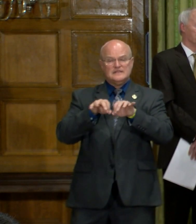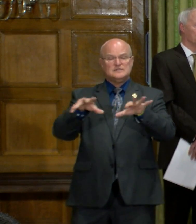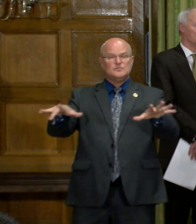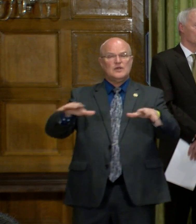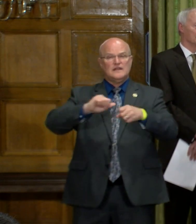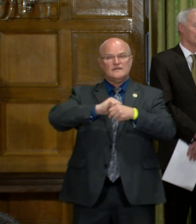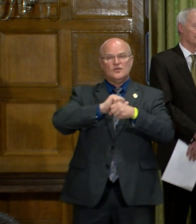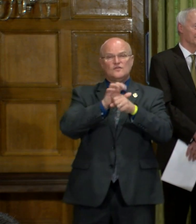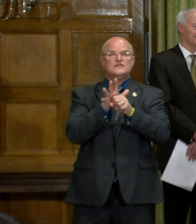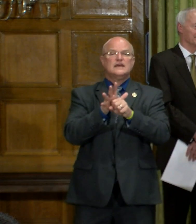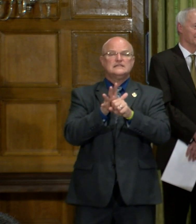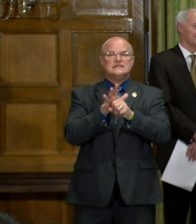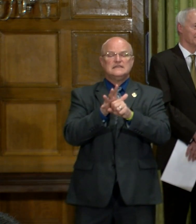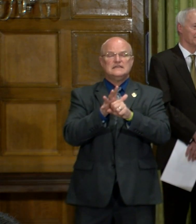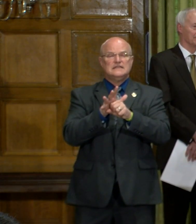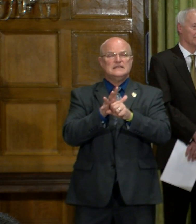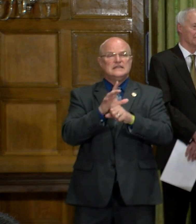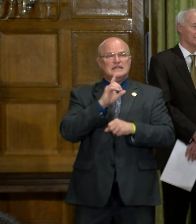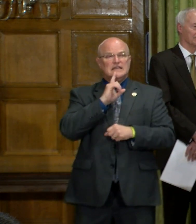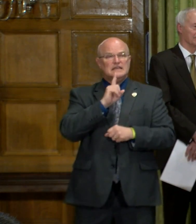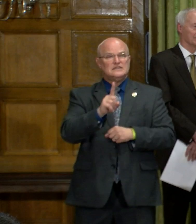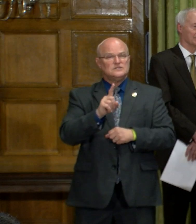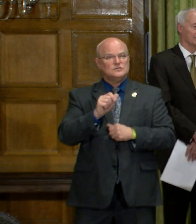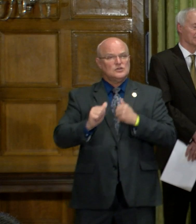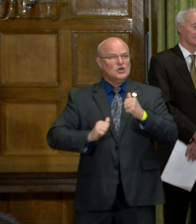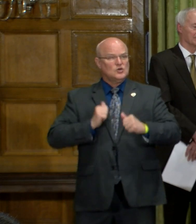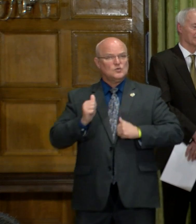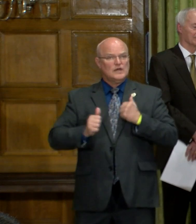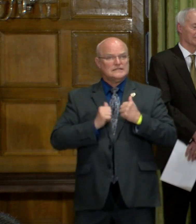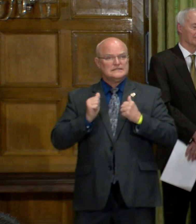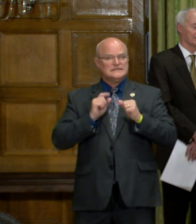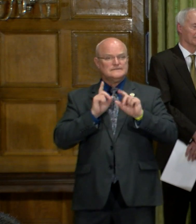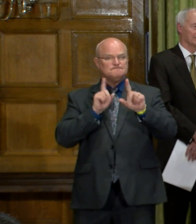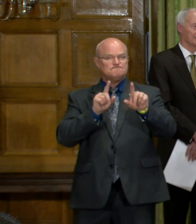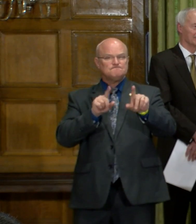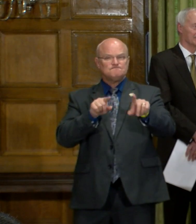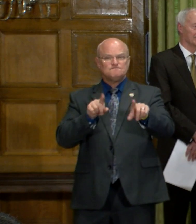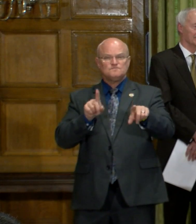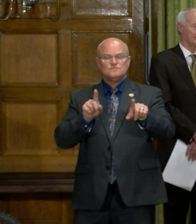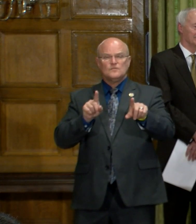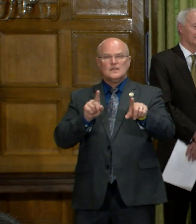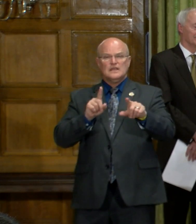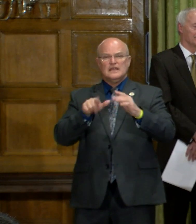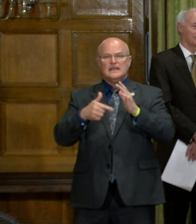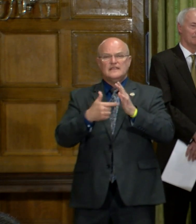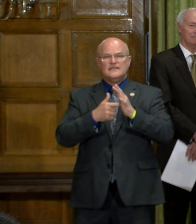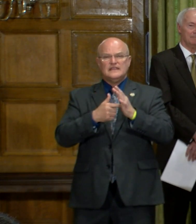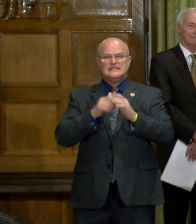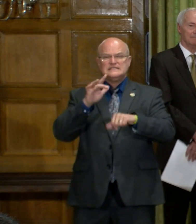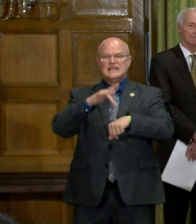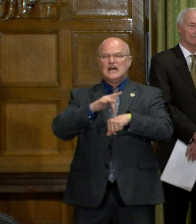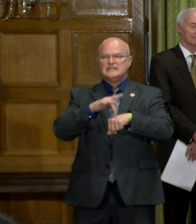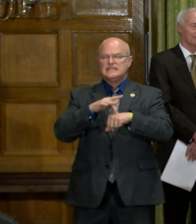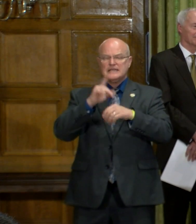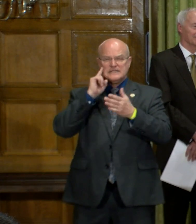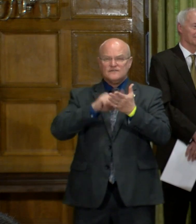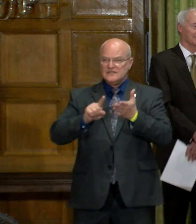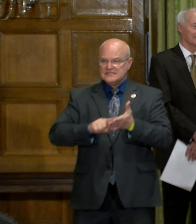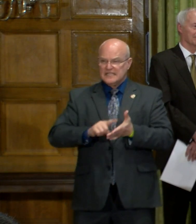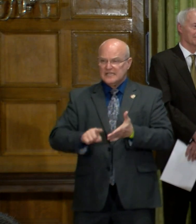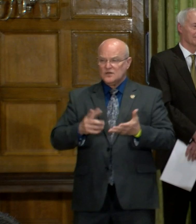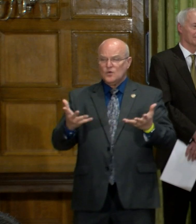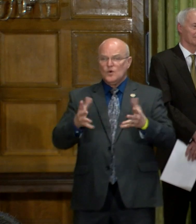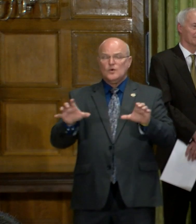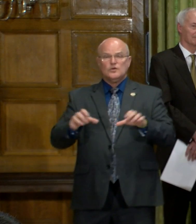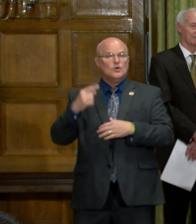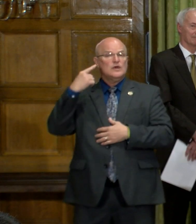of COVID-19 in our state, is to aggressively go after these contact investigations. What